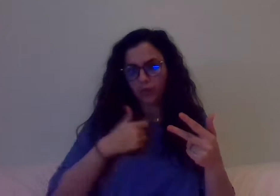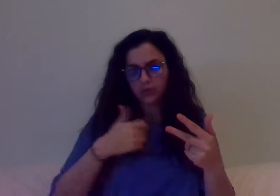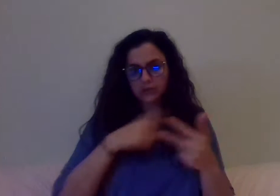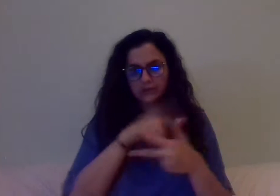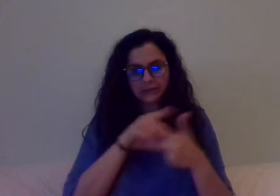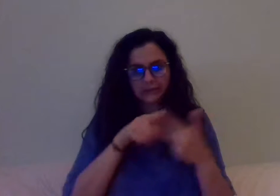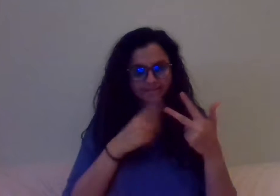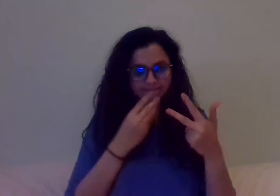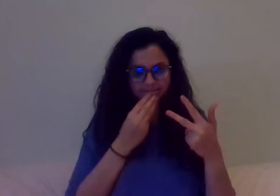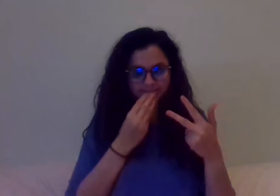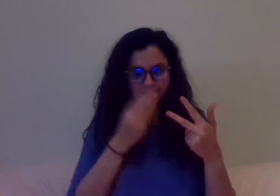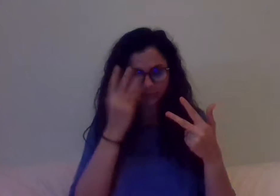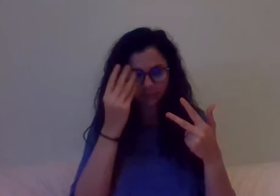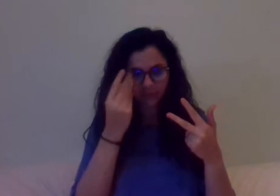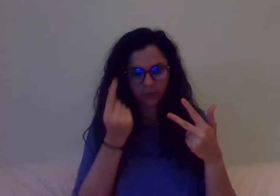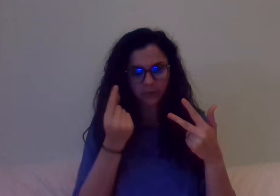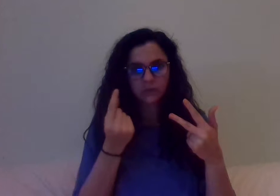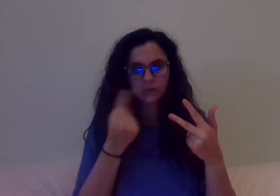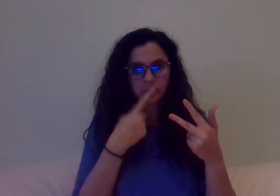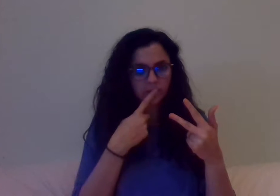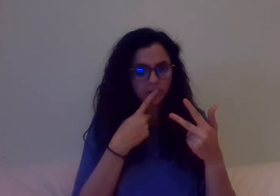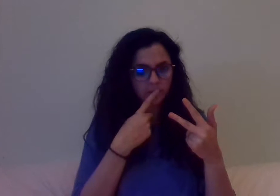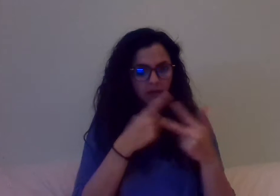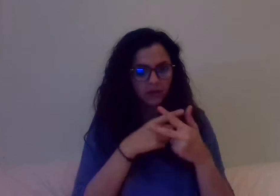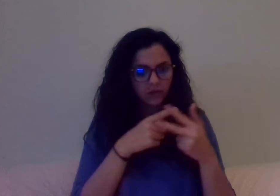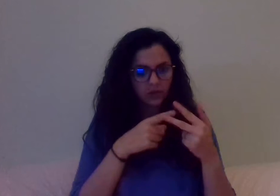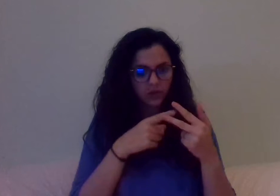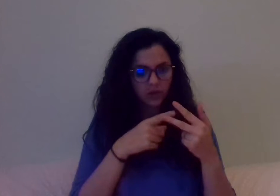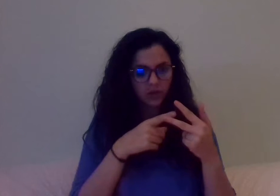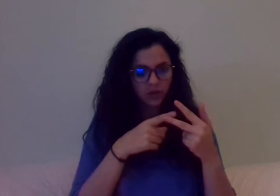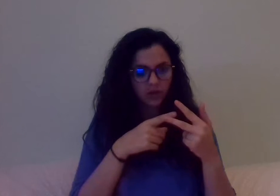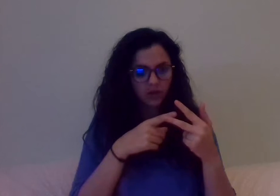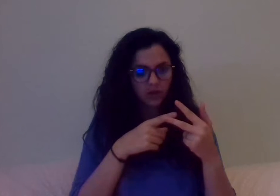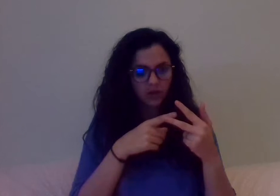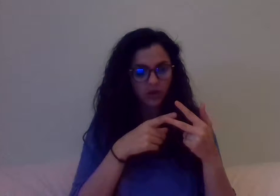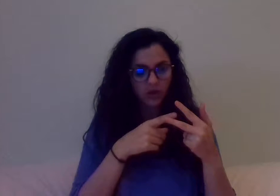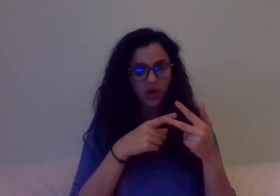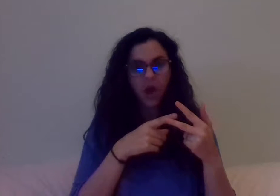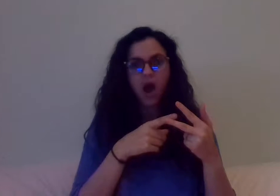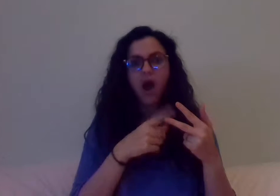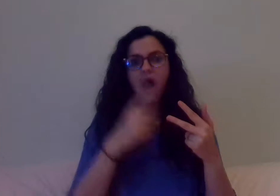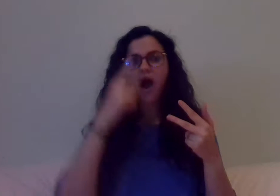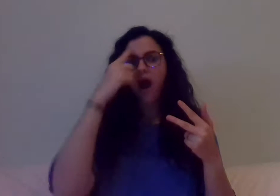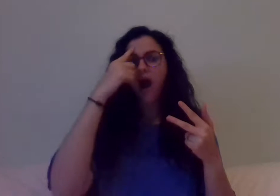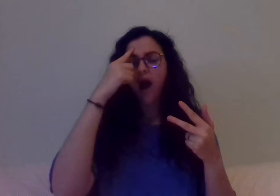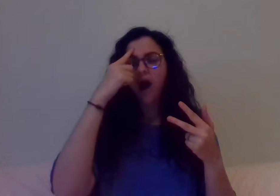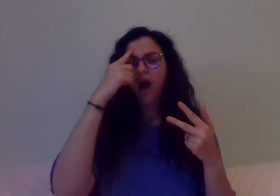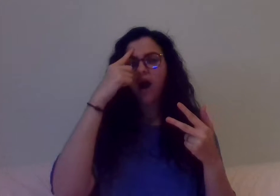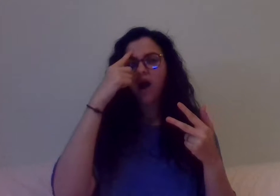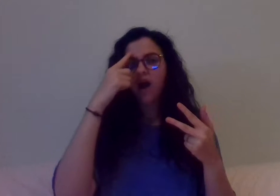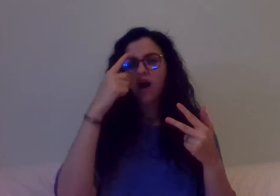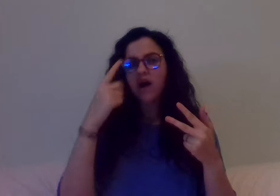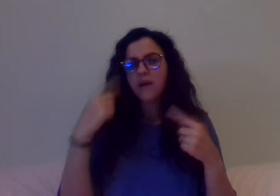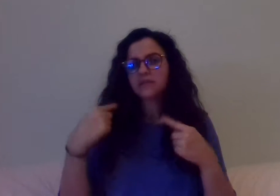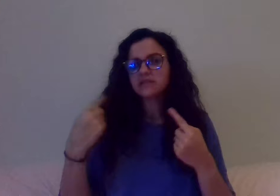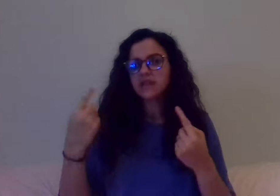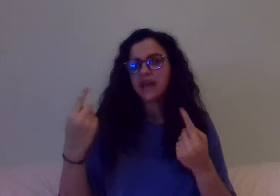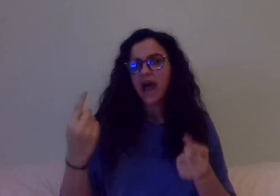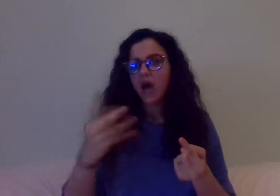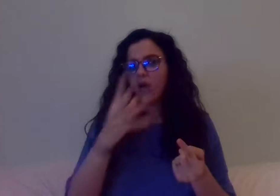look to sources of labor that had previously been ignored, which are women and African Americans. So